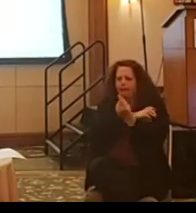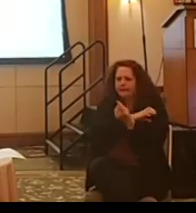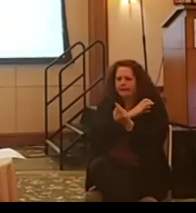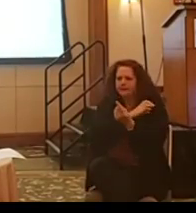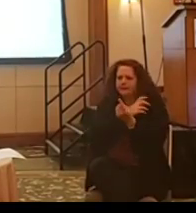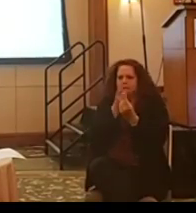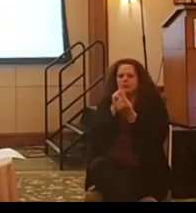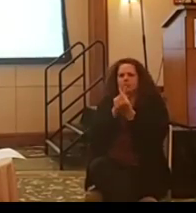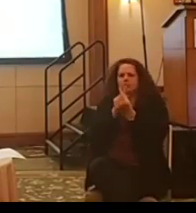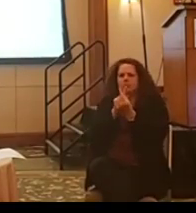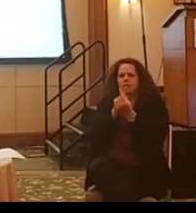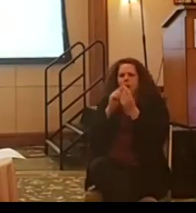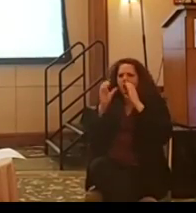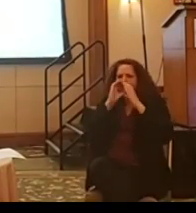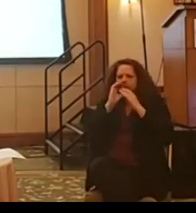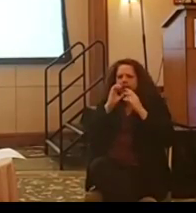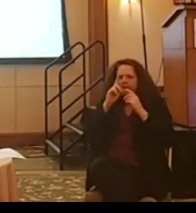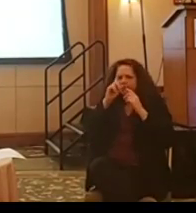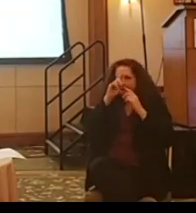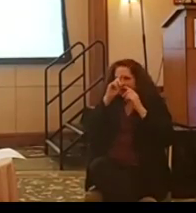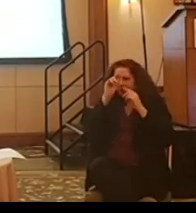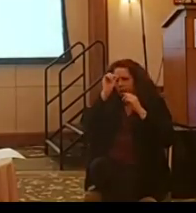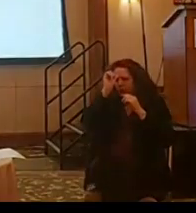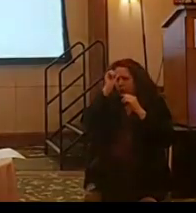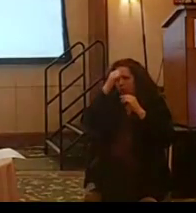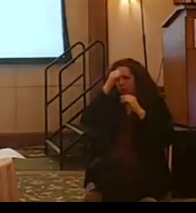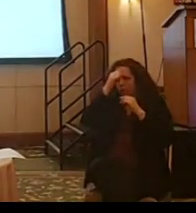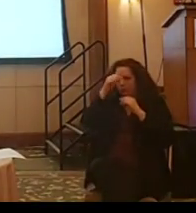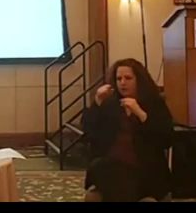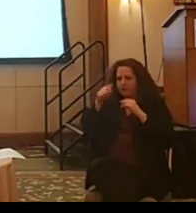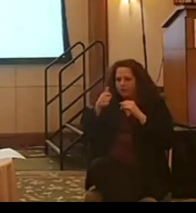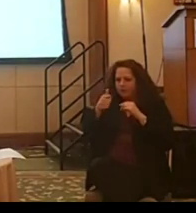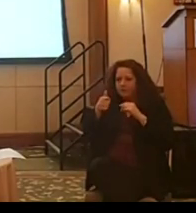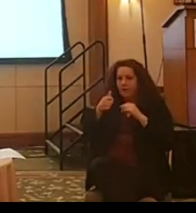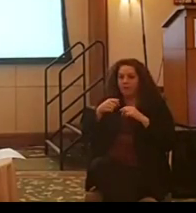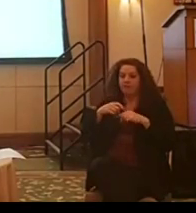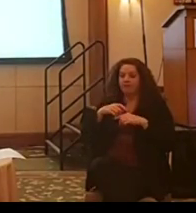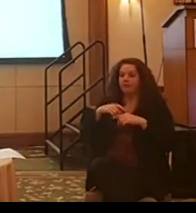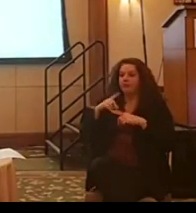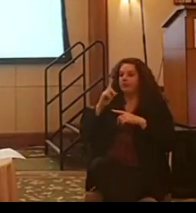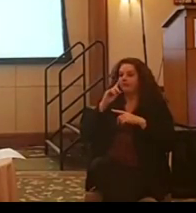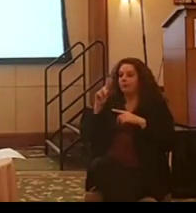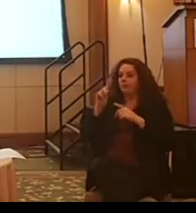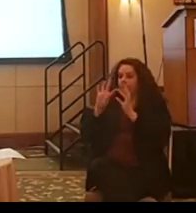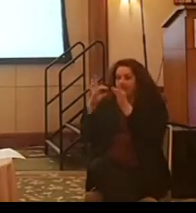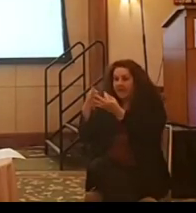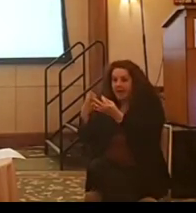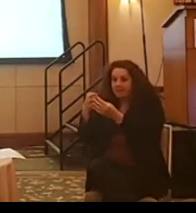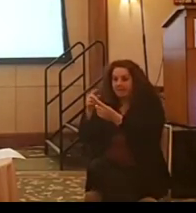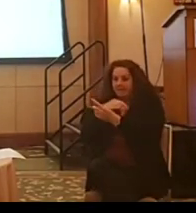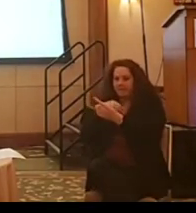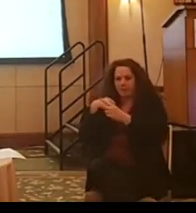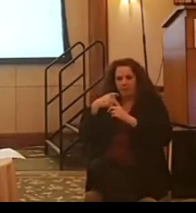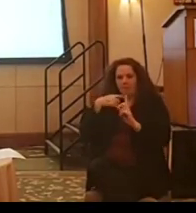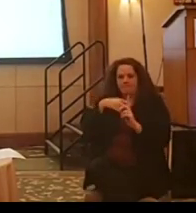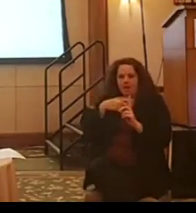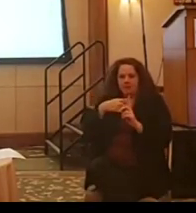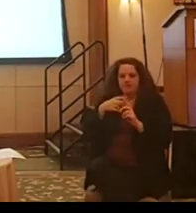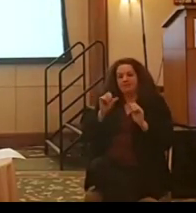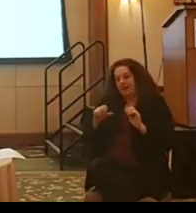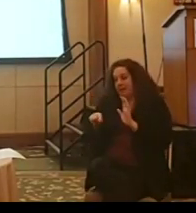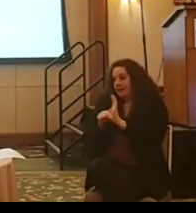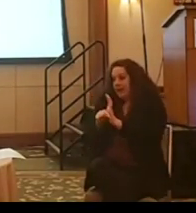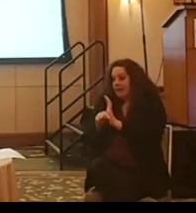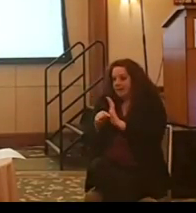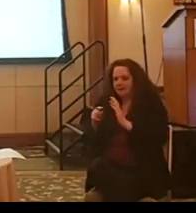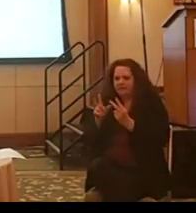remember. It could be for yourself, it could be for a family member, and I want you to be one that's positive, it could be one that's negative, and